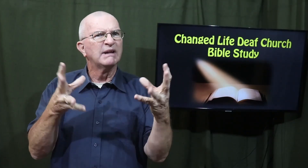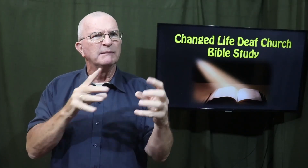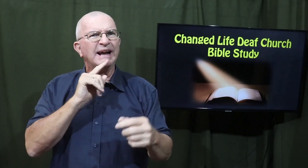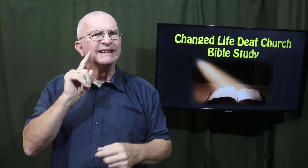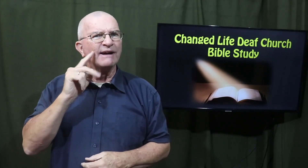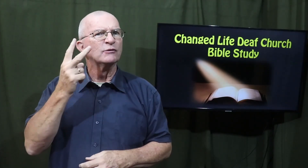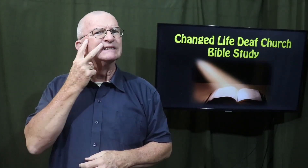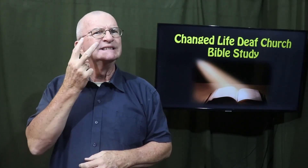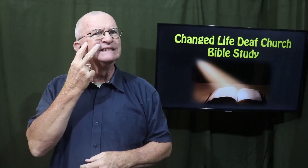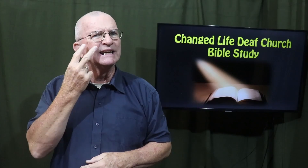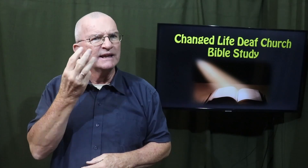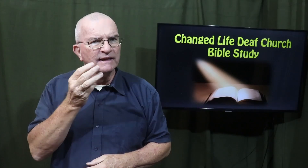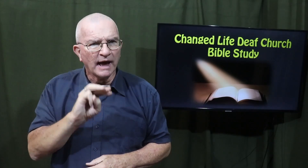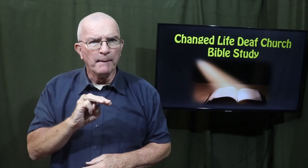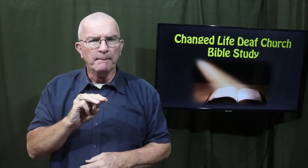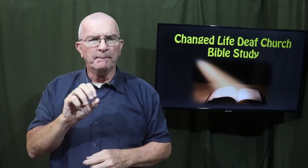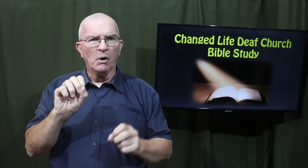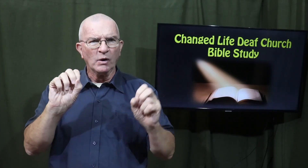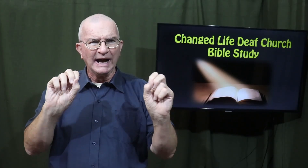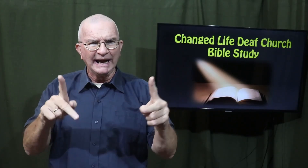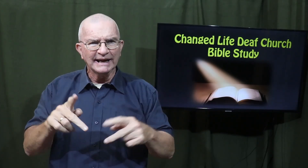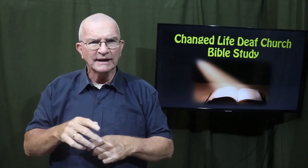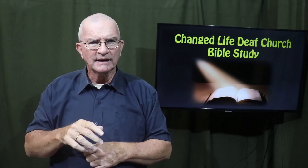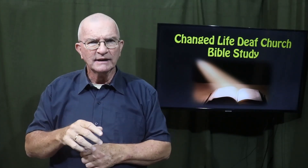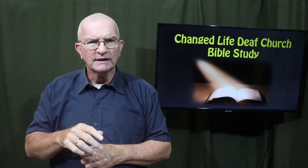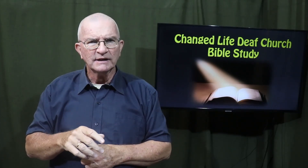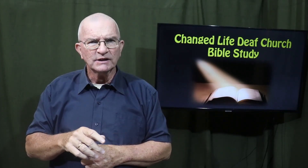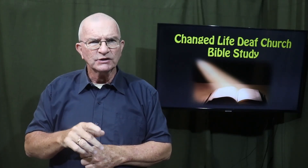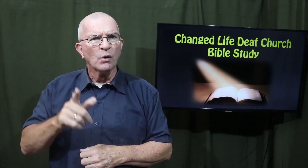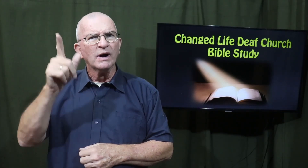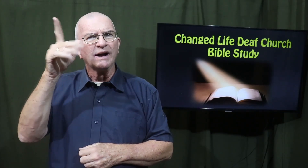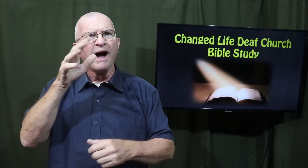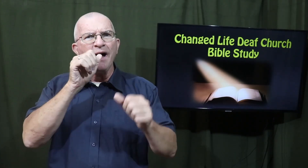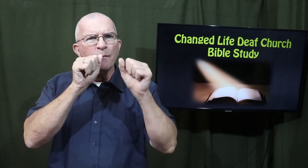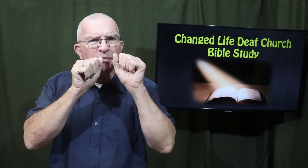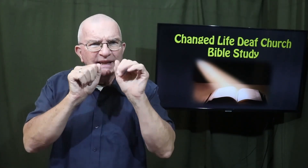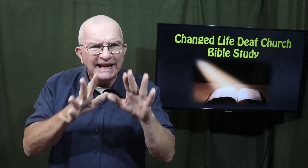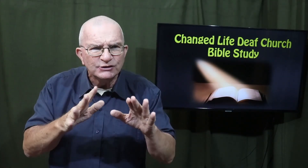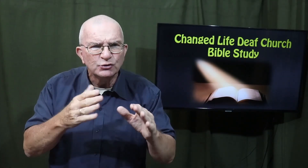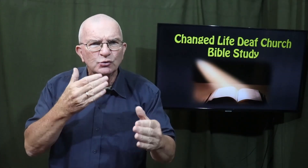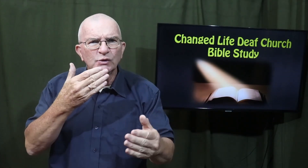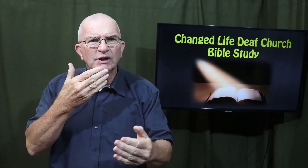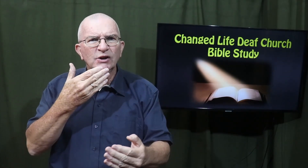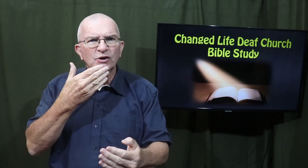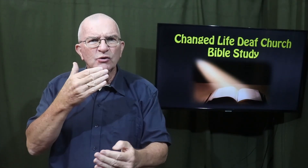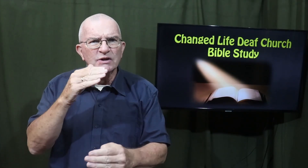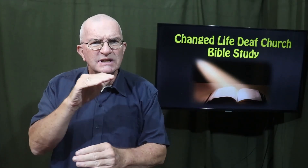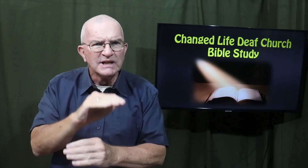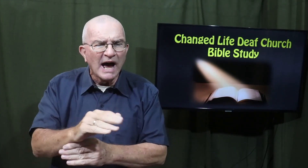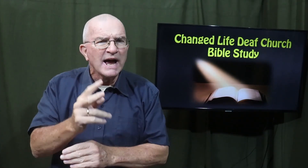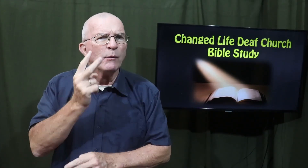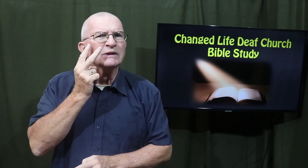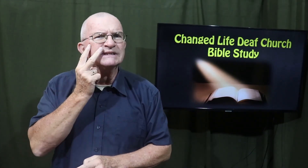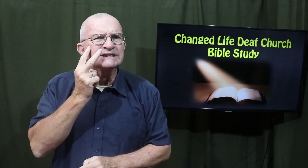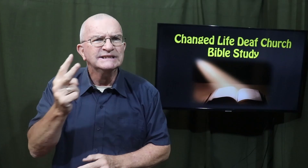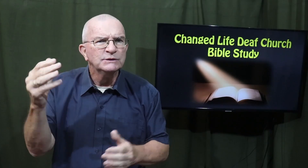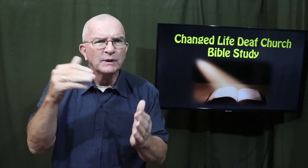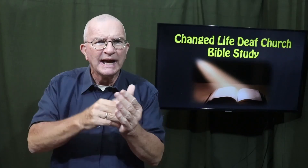world so that many deaf will see the videos. Okay? God bless you and good night. And we'll